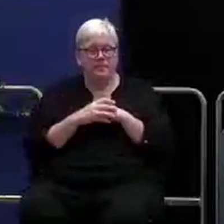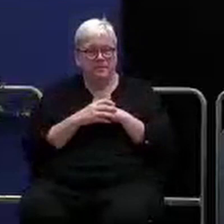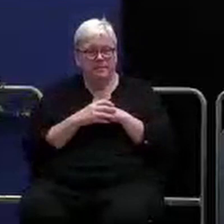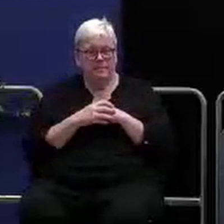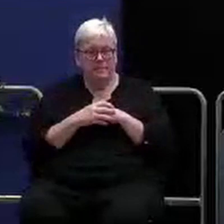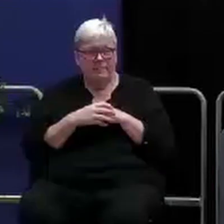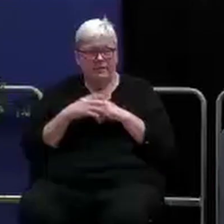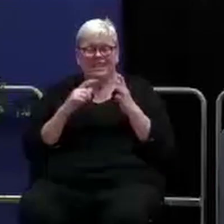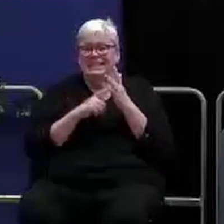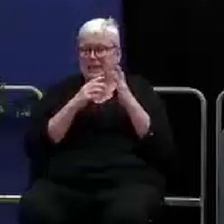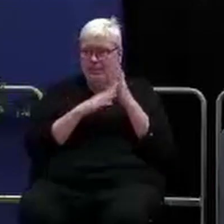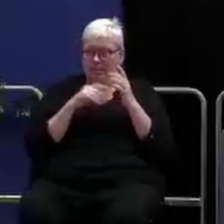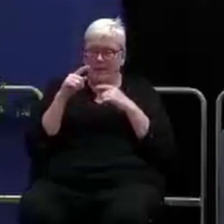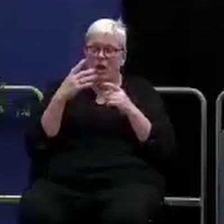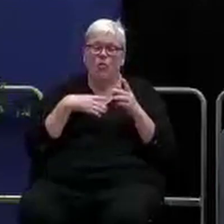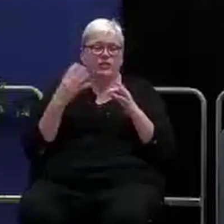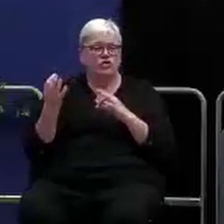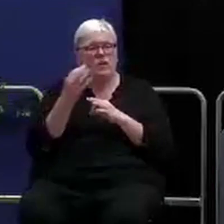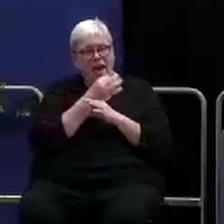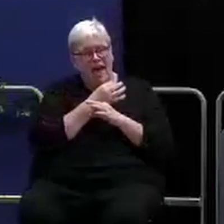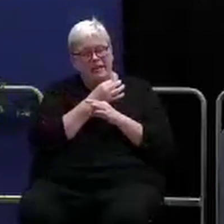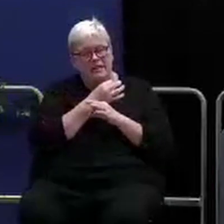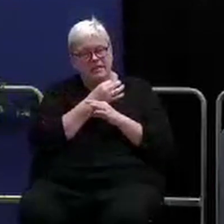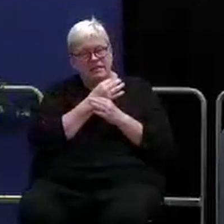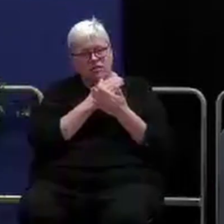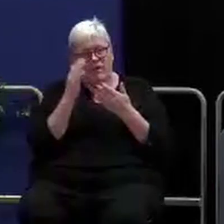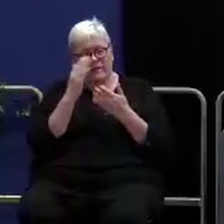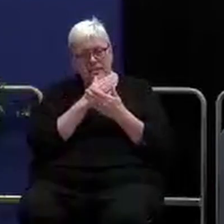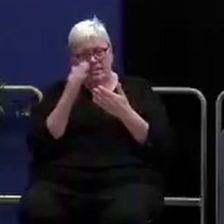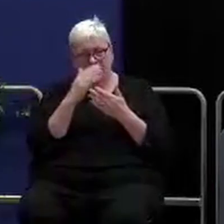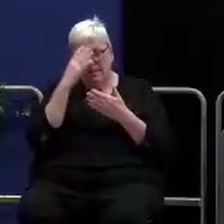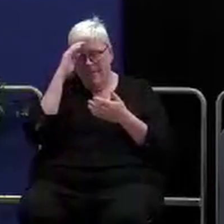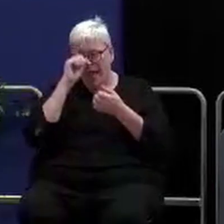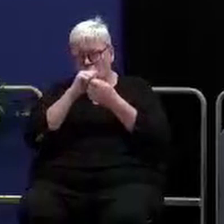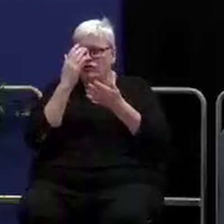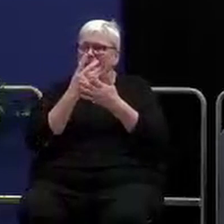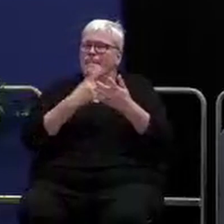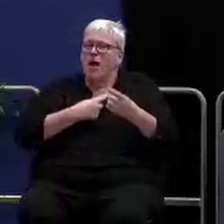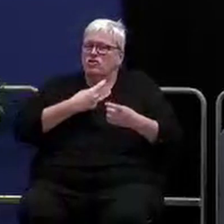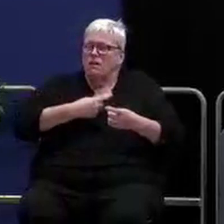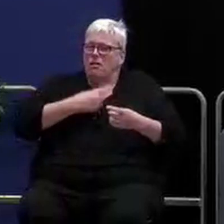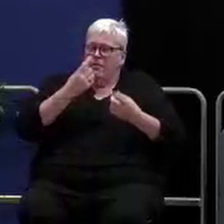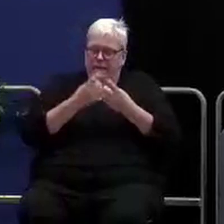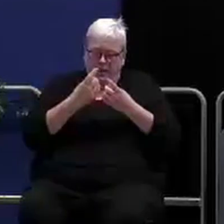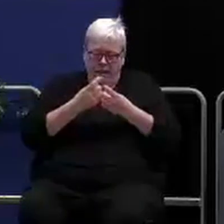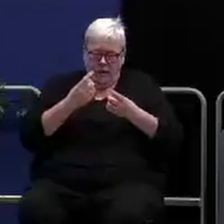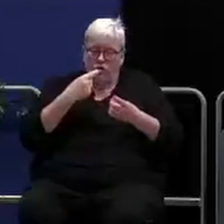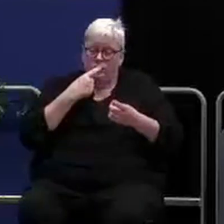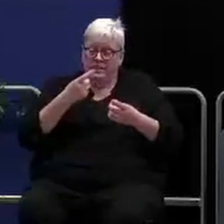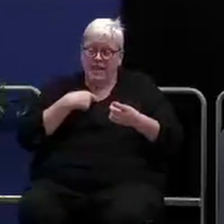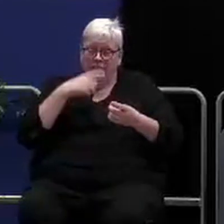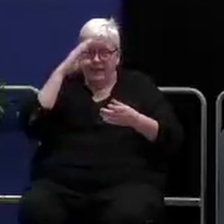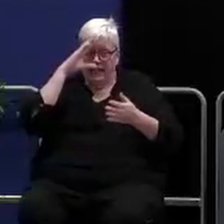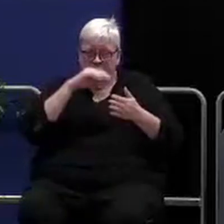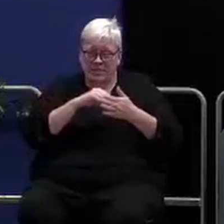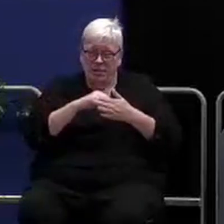So this is for Tim. I wanted to ask, so obviously memories are a very personal thing, and you said that there's that experience of getting